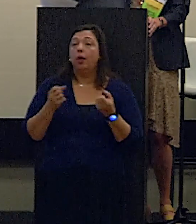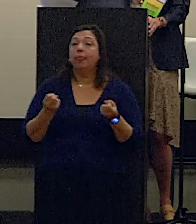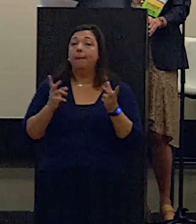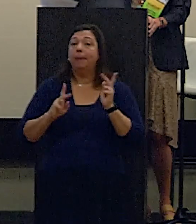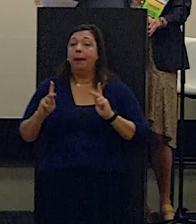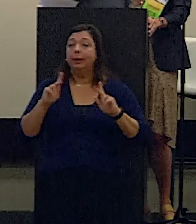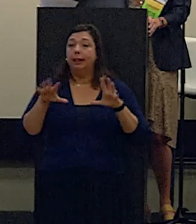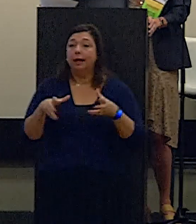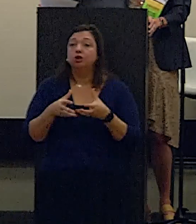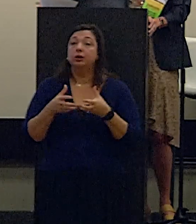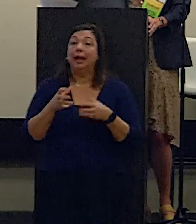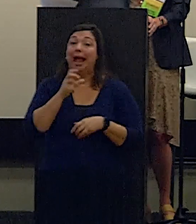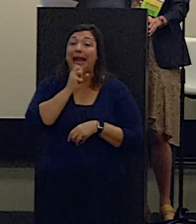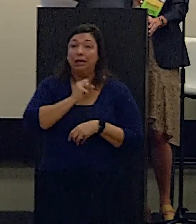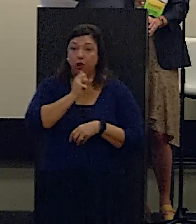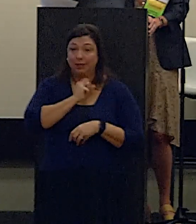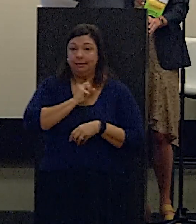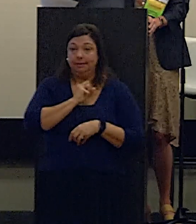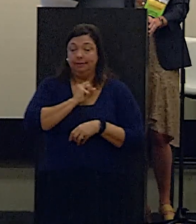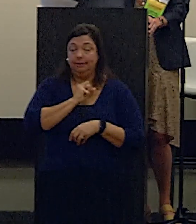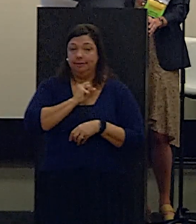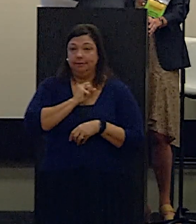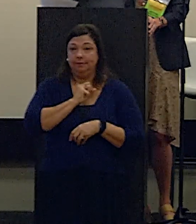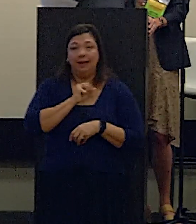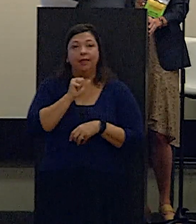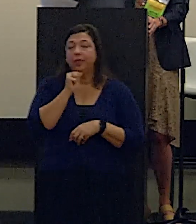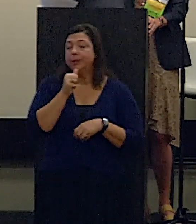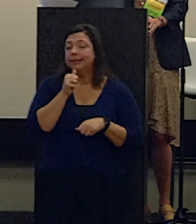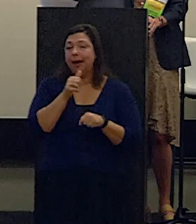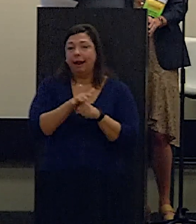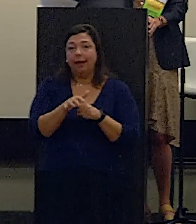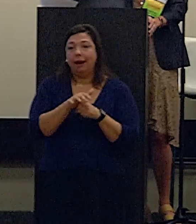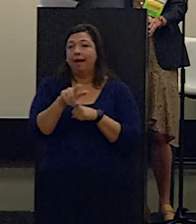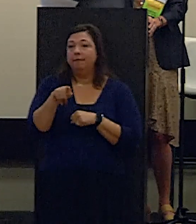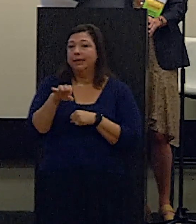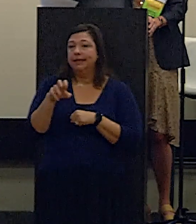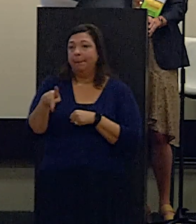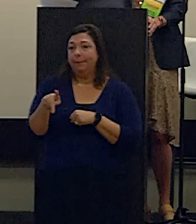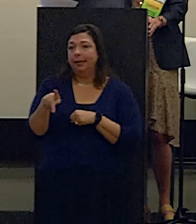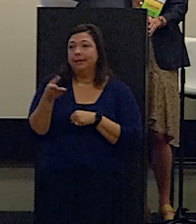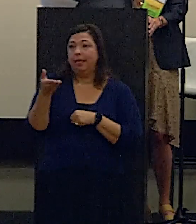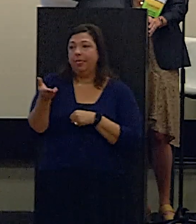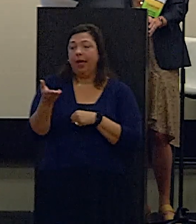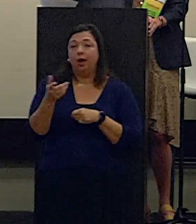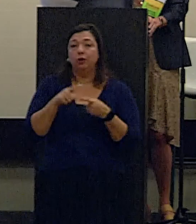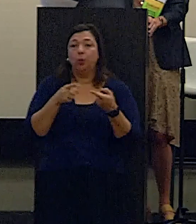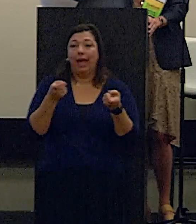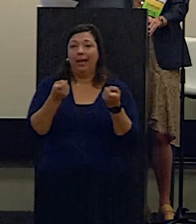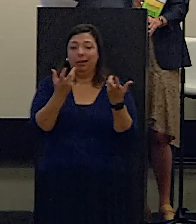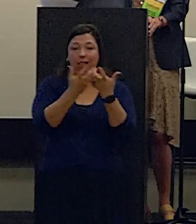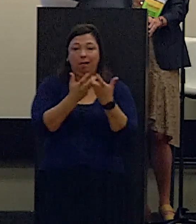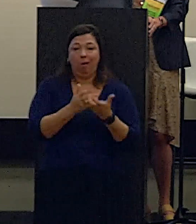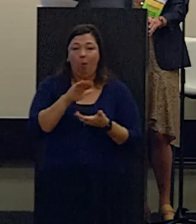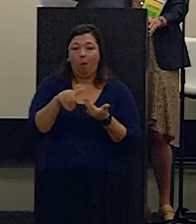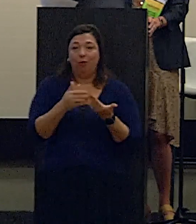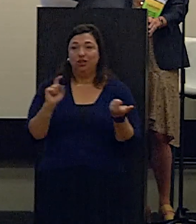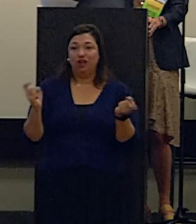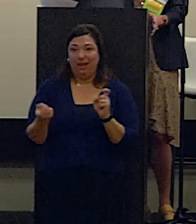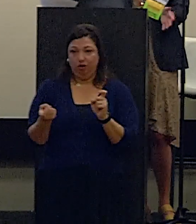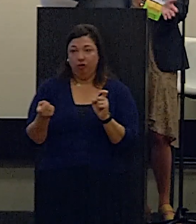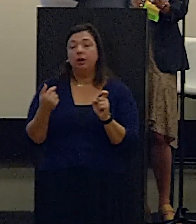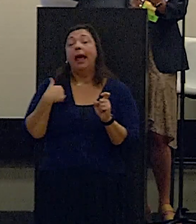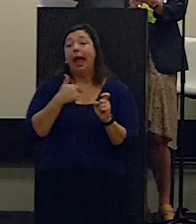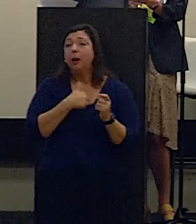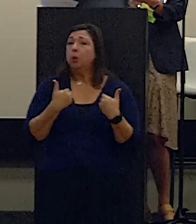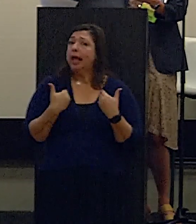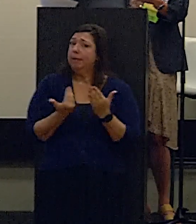population ages, there's not enough PCPs out there to be handling all of this change. And we've